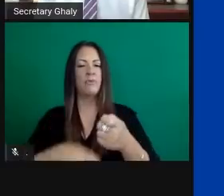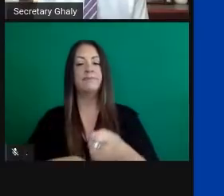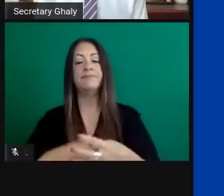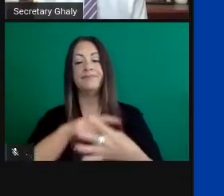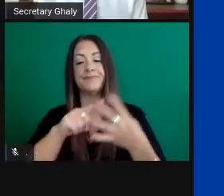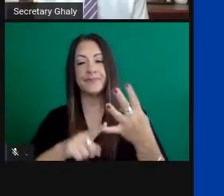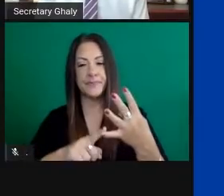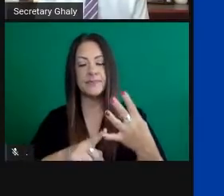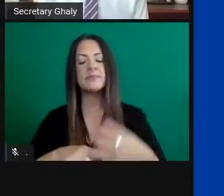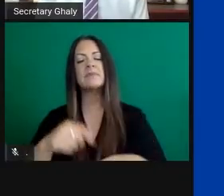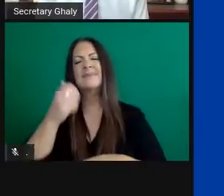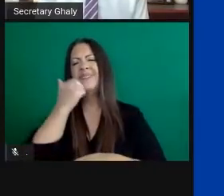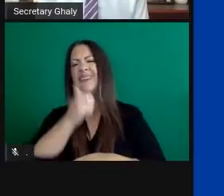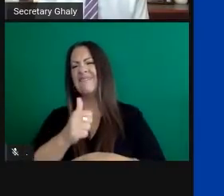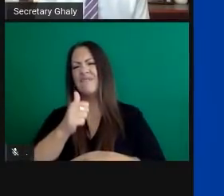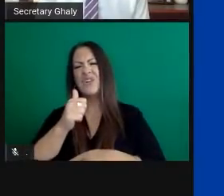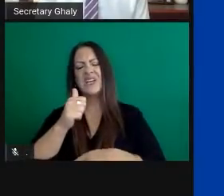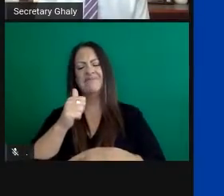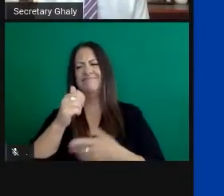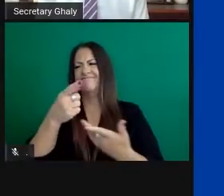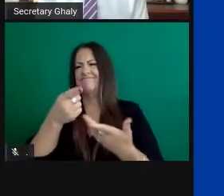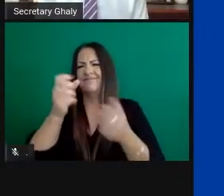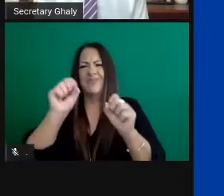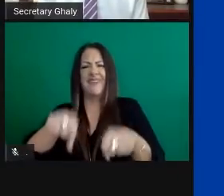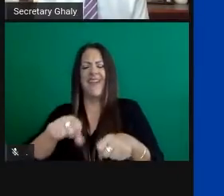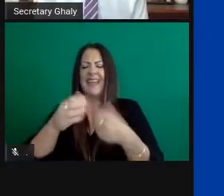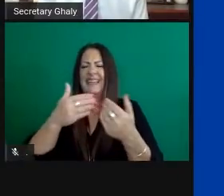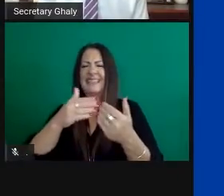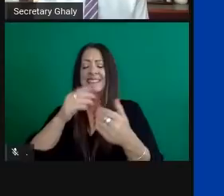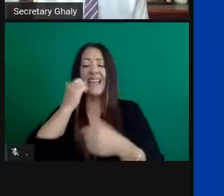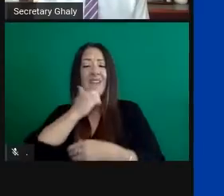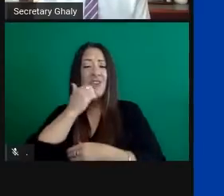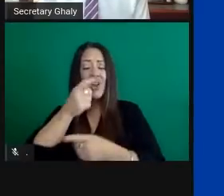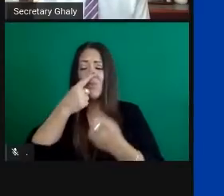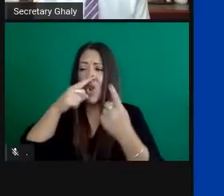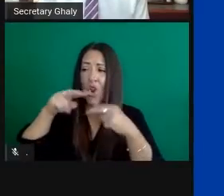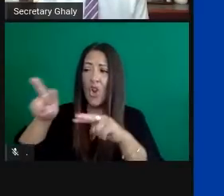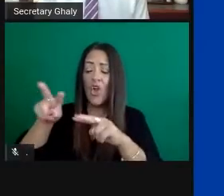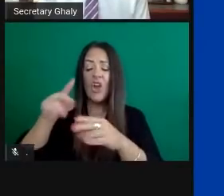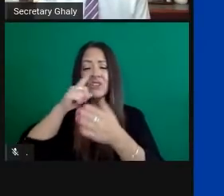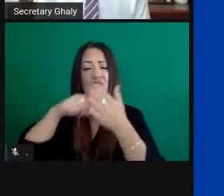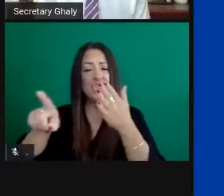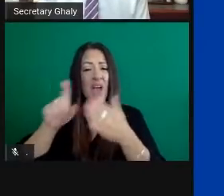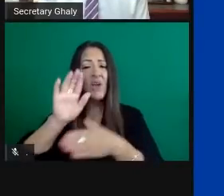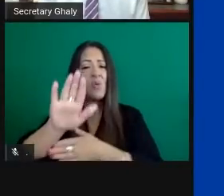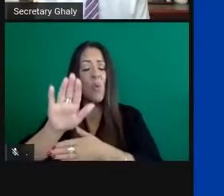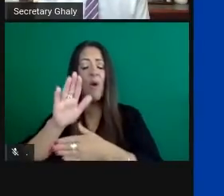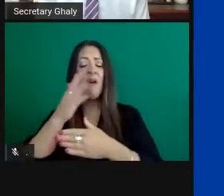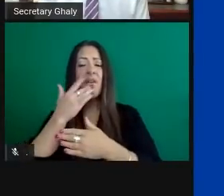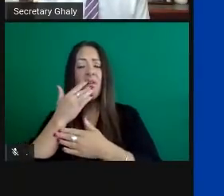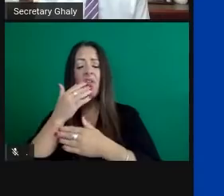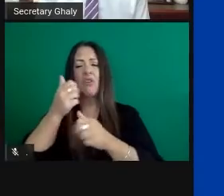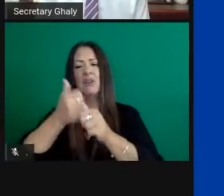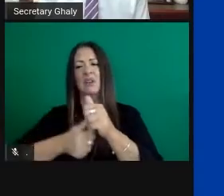we share that data on the website so people can track and understand how we apply that to each county.